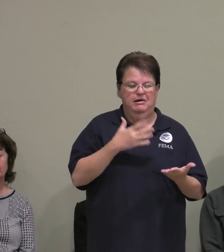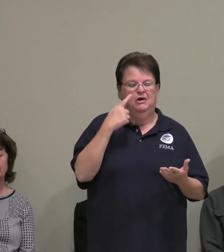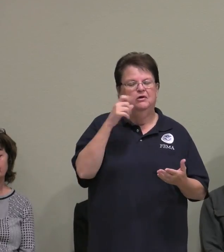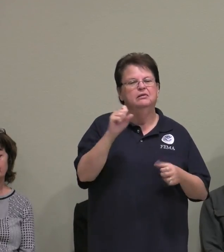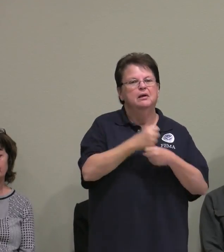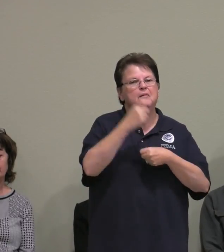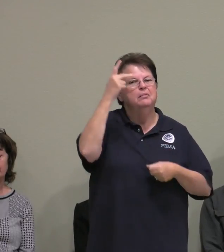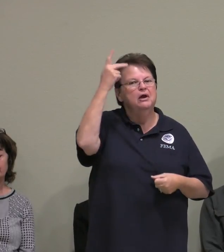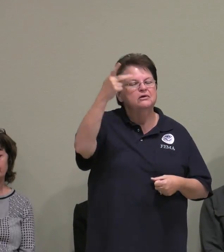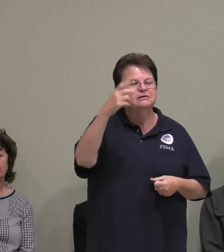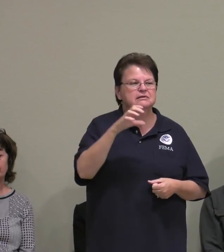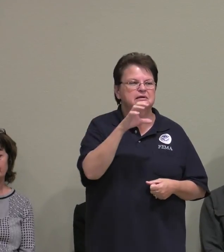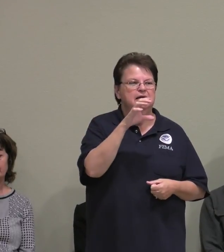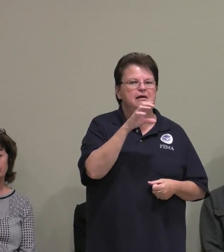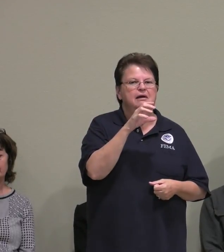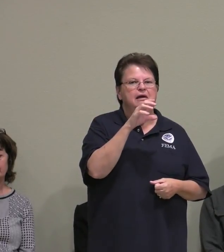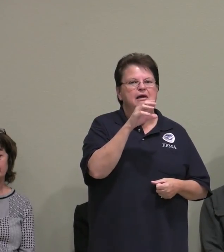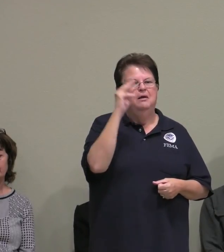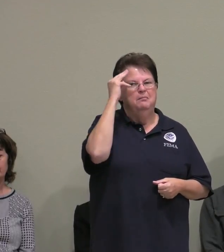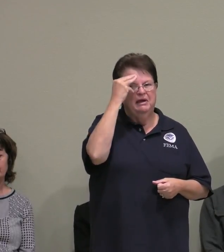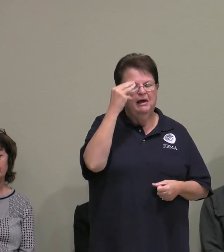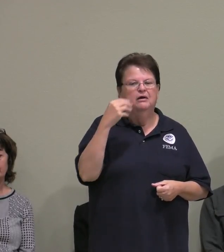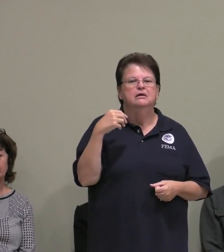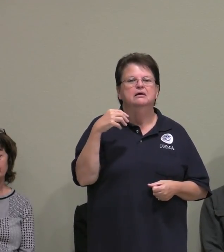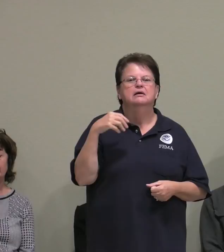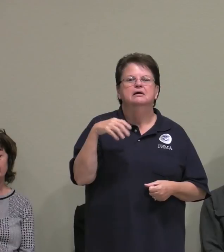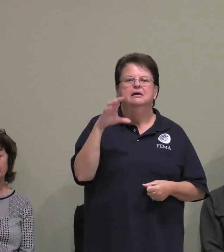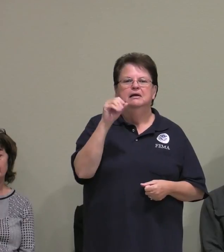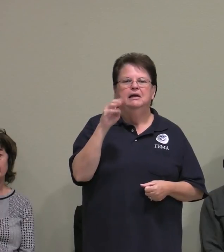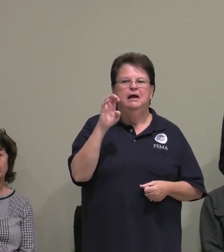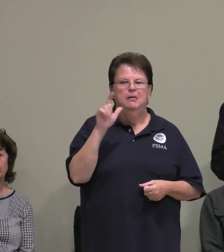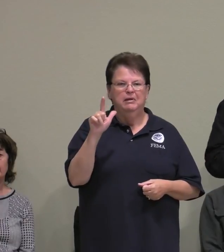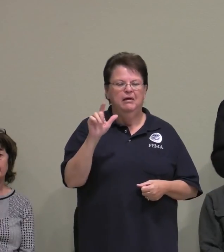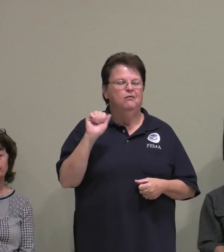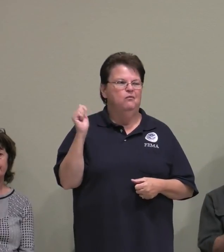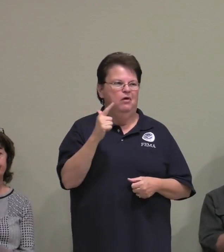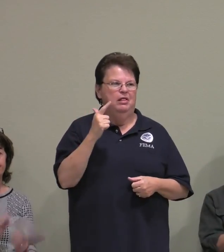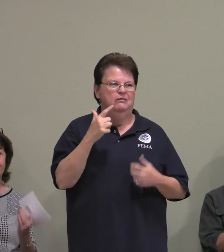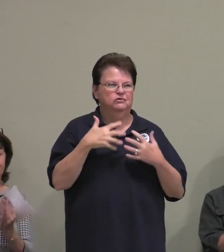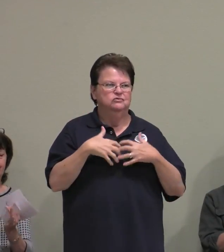Paradise, Concow, Magalia will rise from the ashes. May God bless you all.